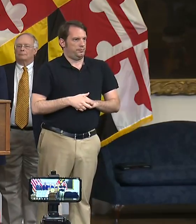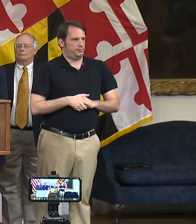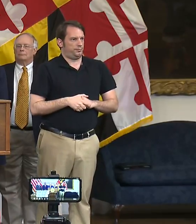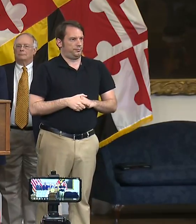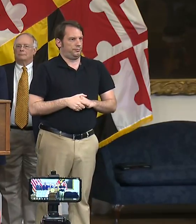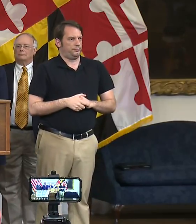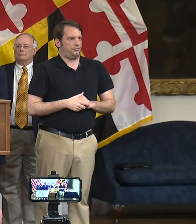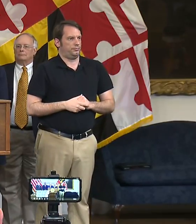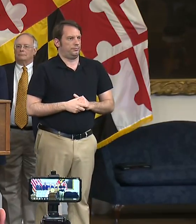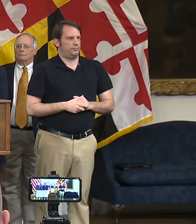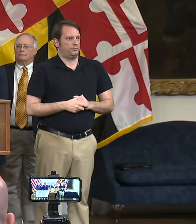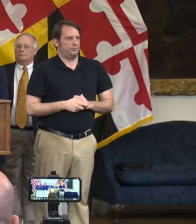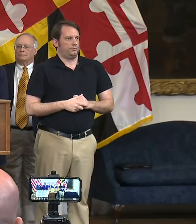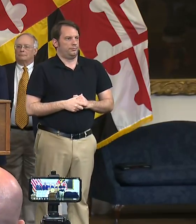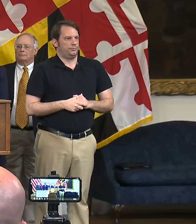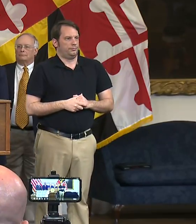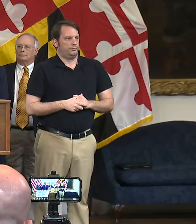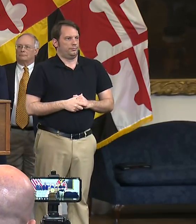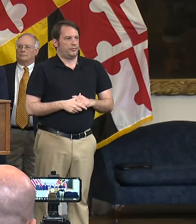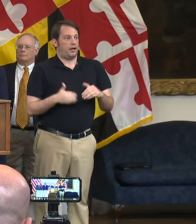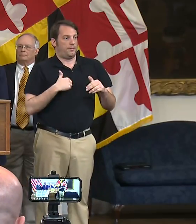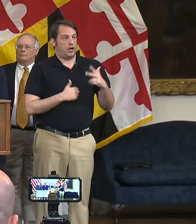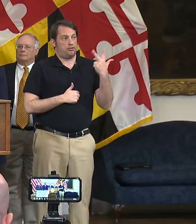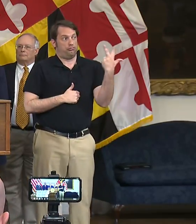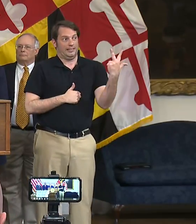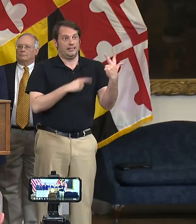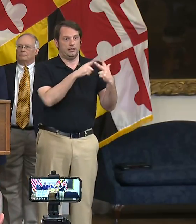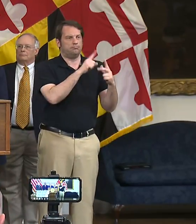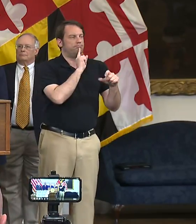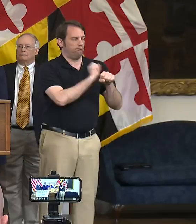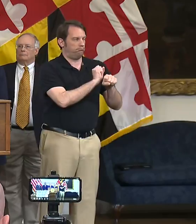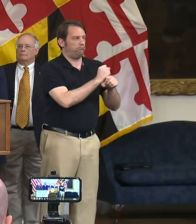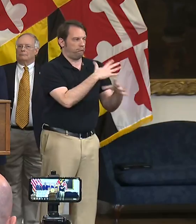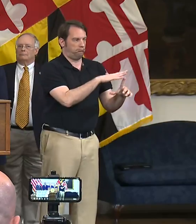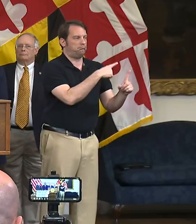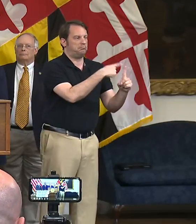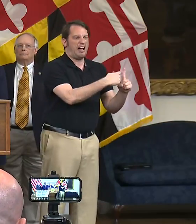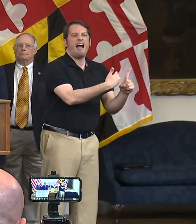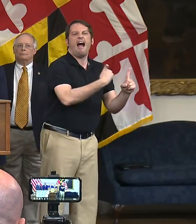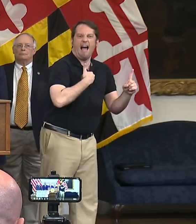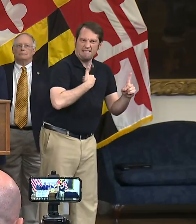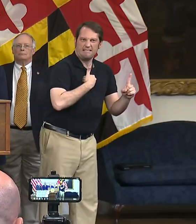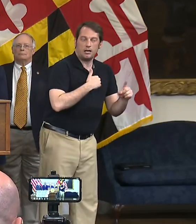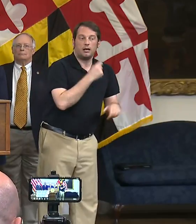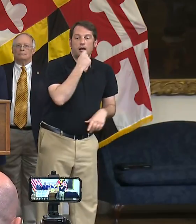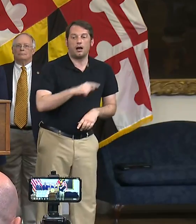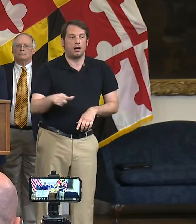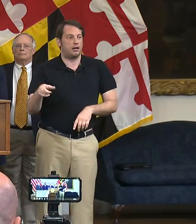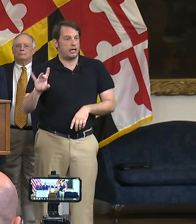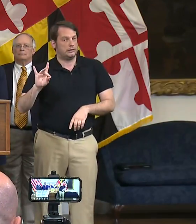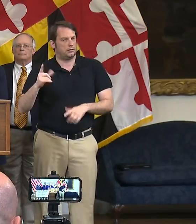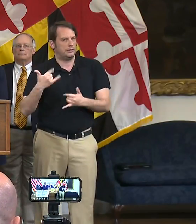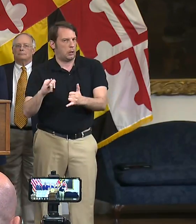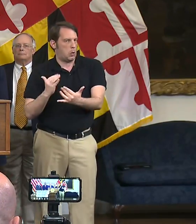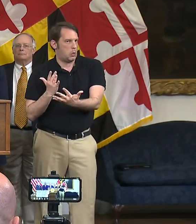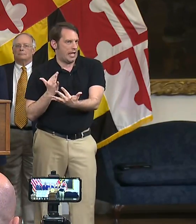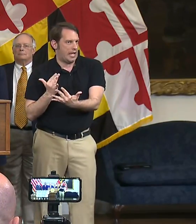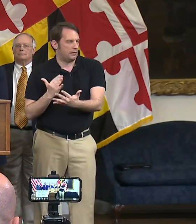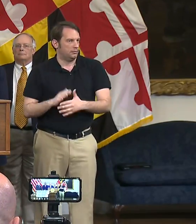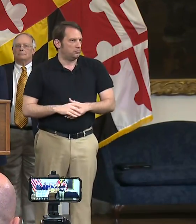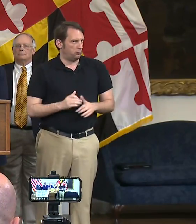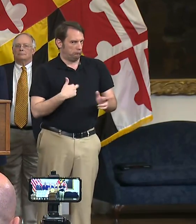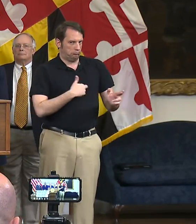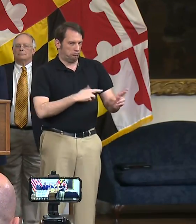pending. And the CDC, as you know, earlier this week expanded the criteria for testing. And